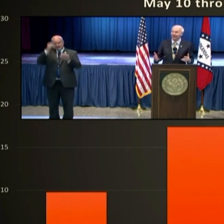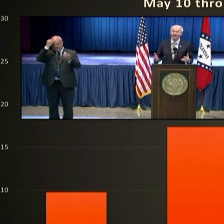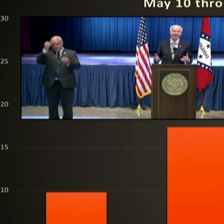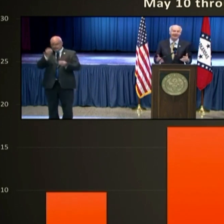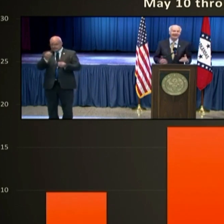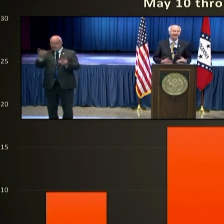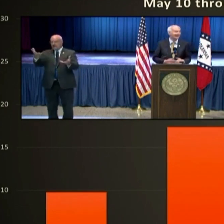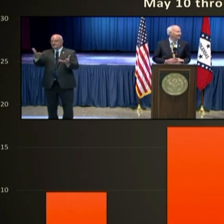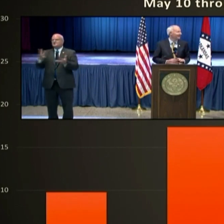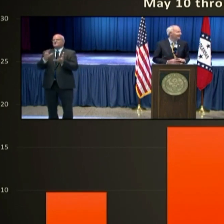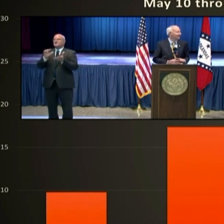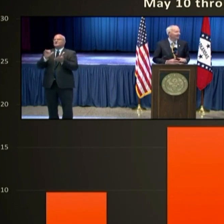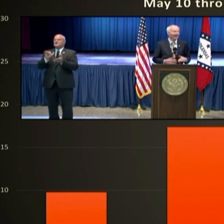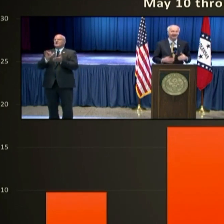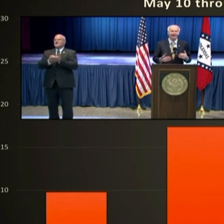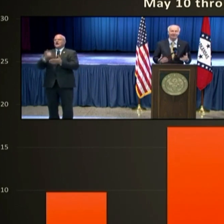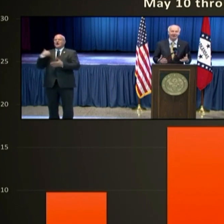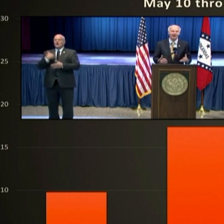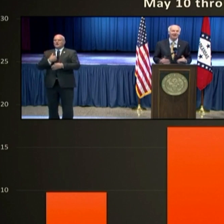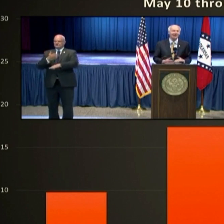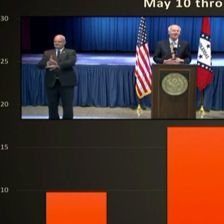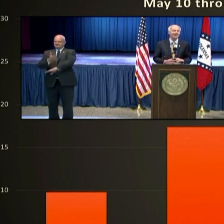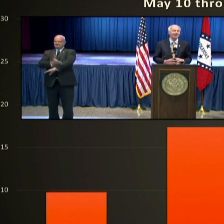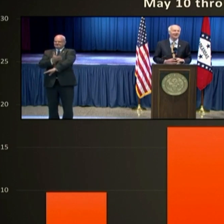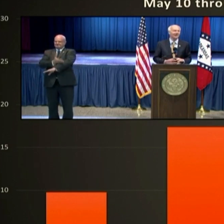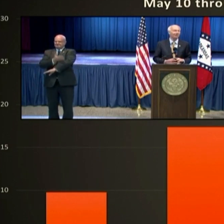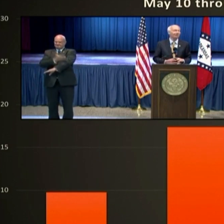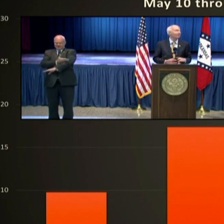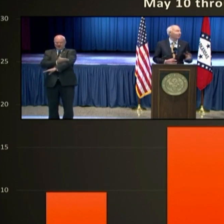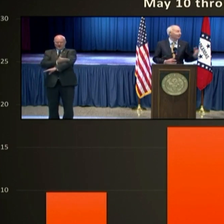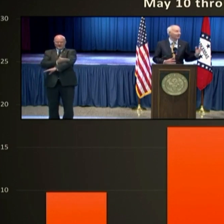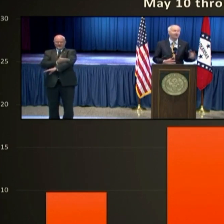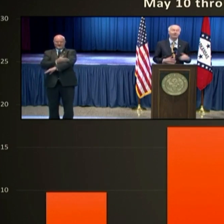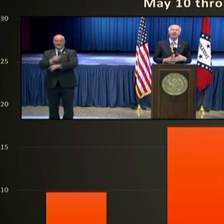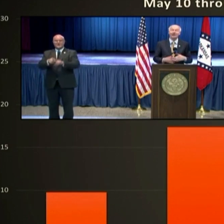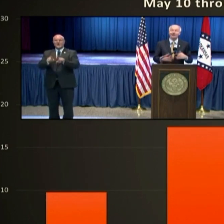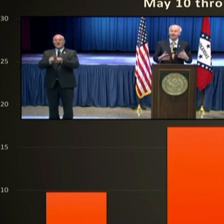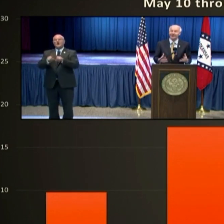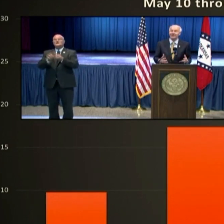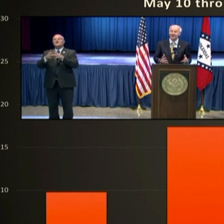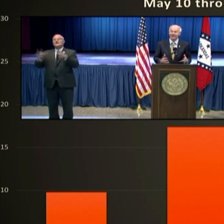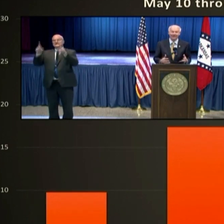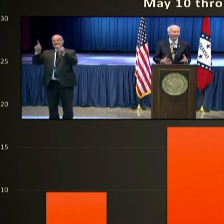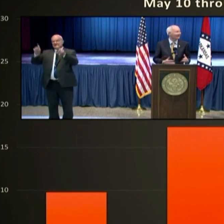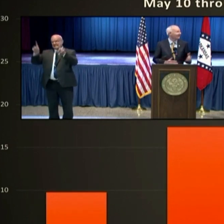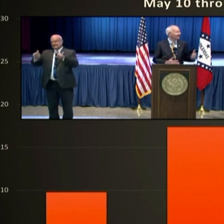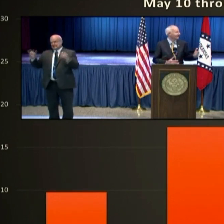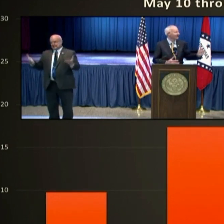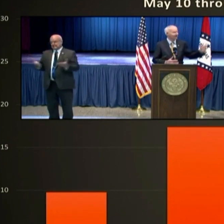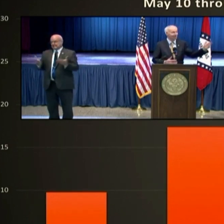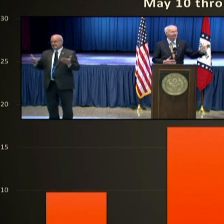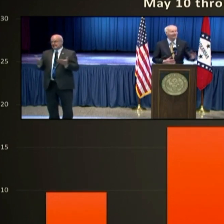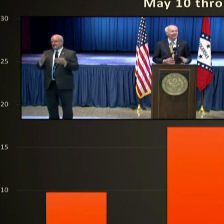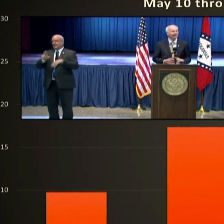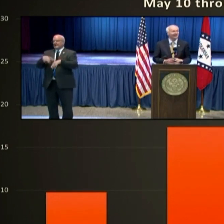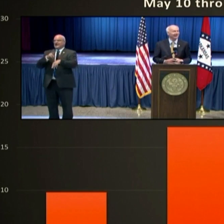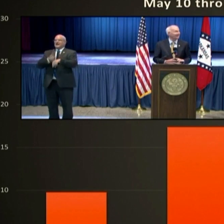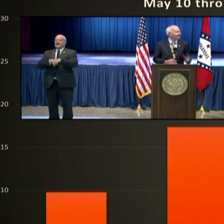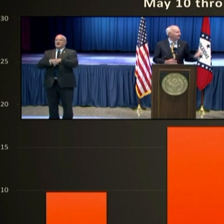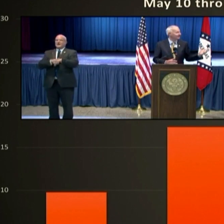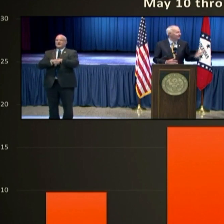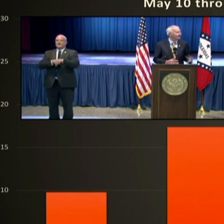tells everyone that we've made a lot of progress, but we've also done a lot of testing here. And of